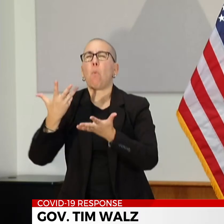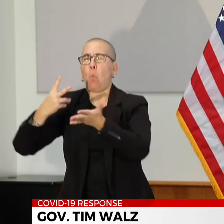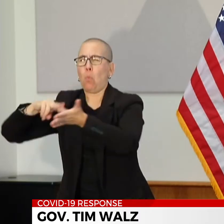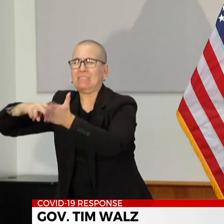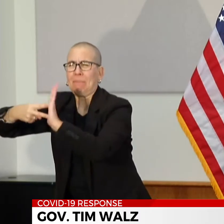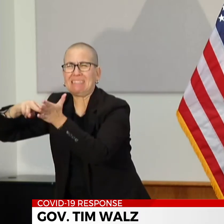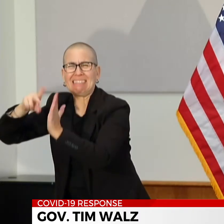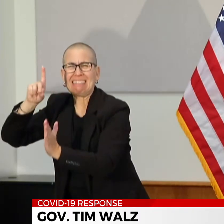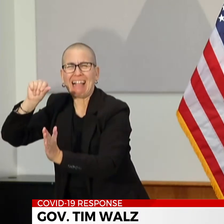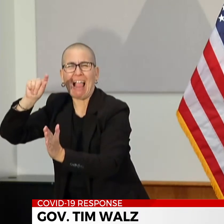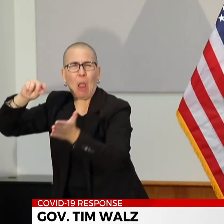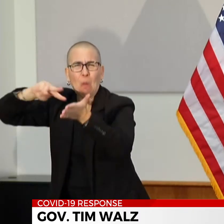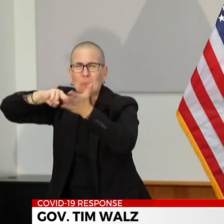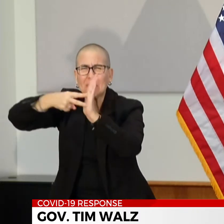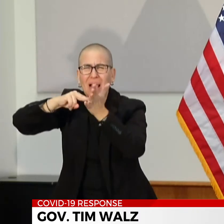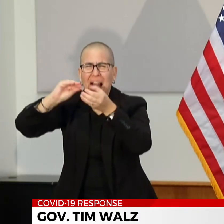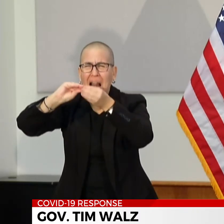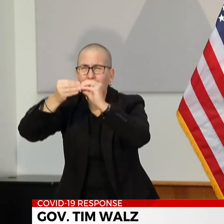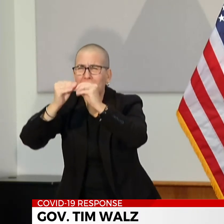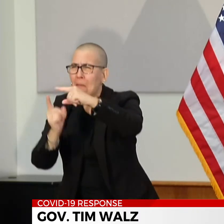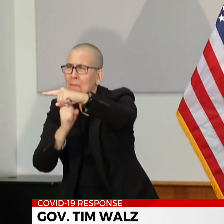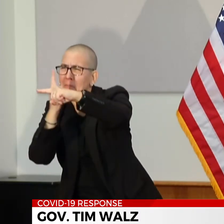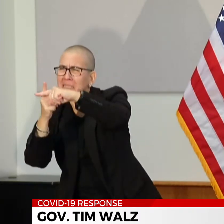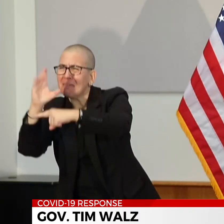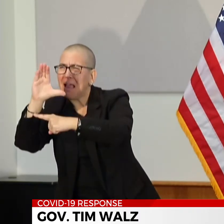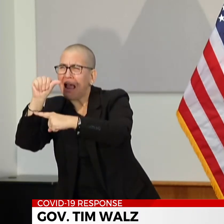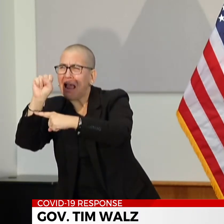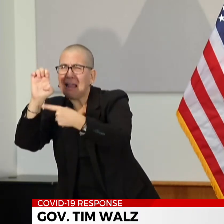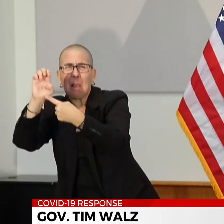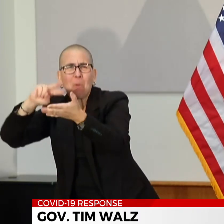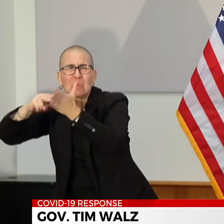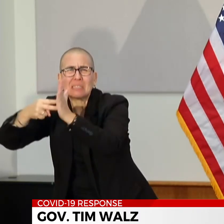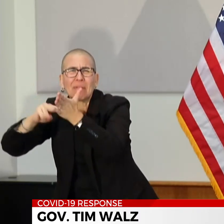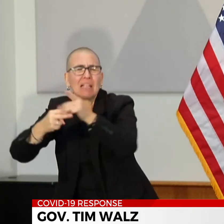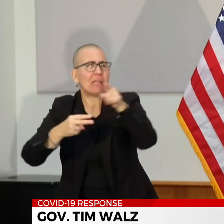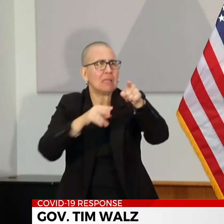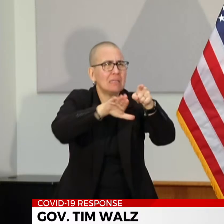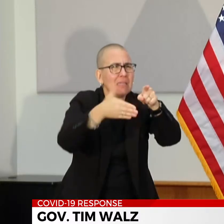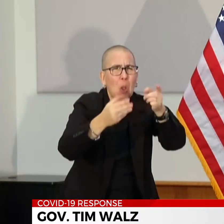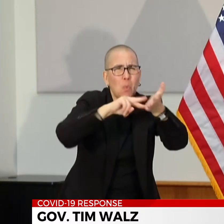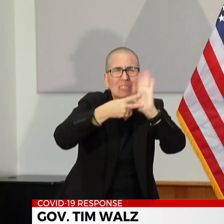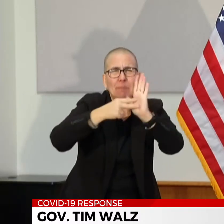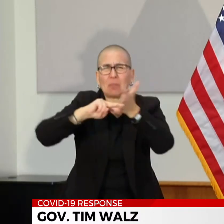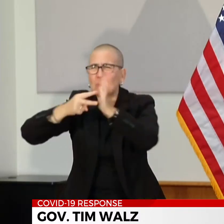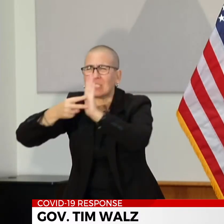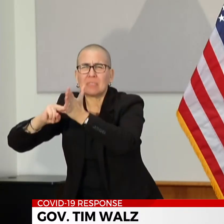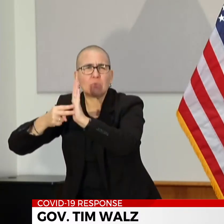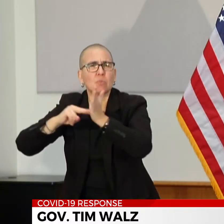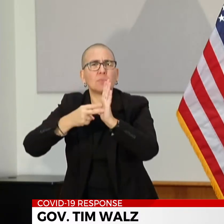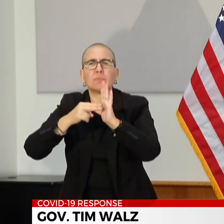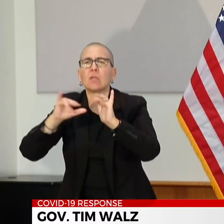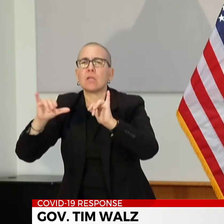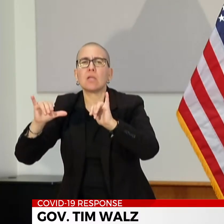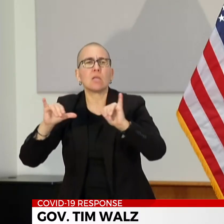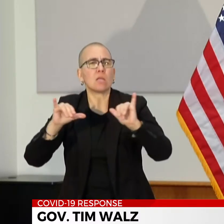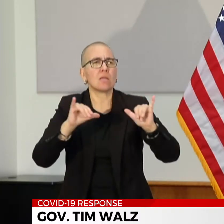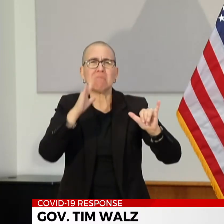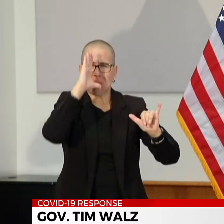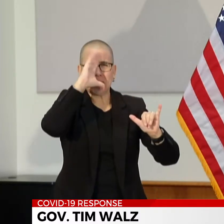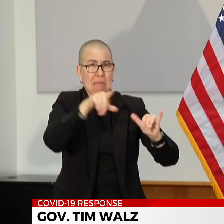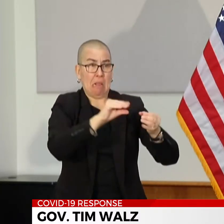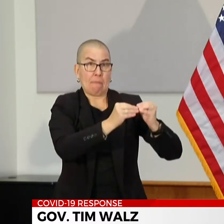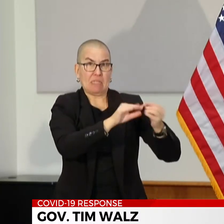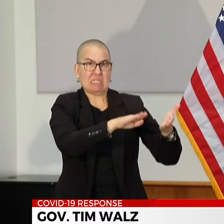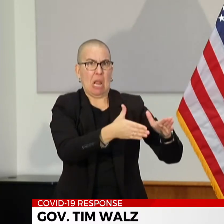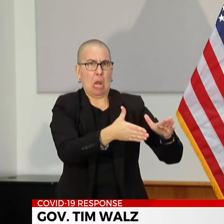positivity rates. And then, of course, some of those indicators that, again, deaths being the most obvious, but hospitalizations being up. So what